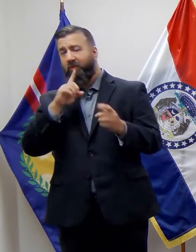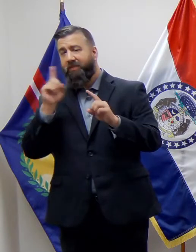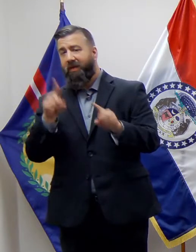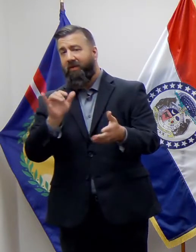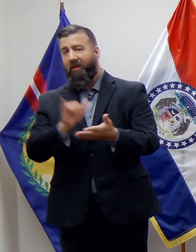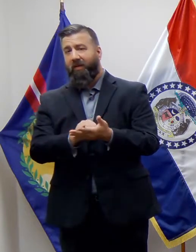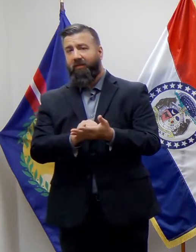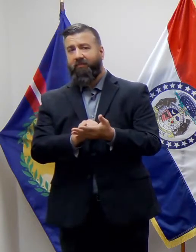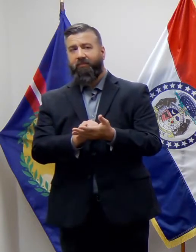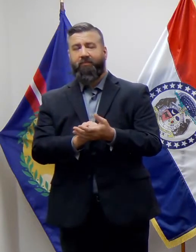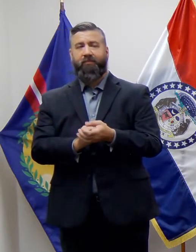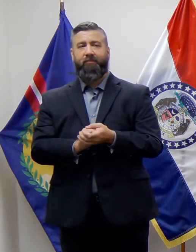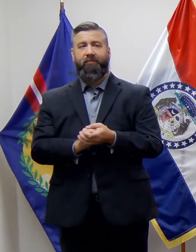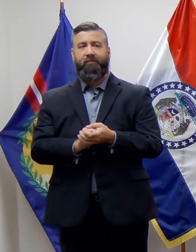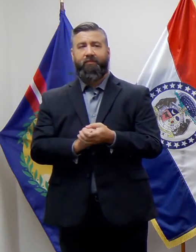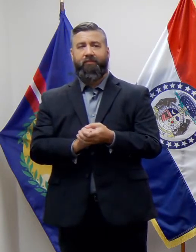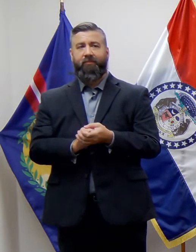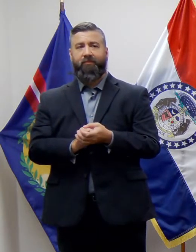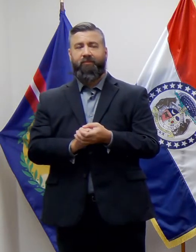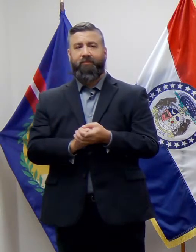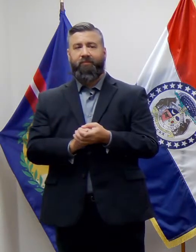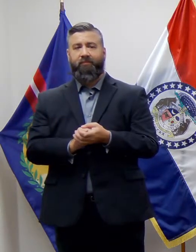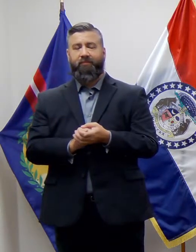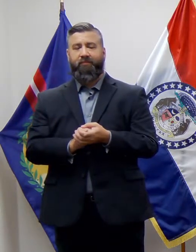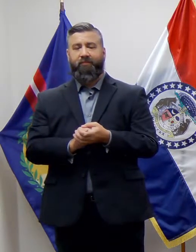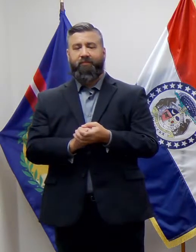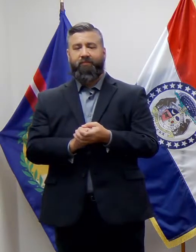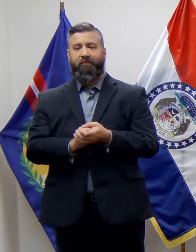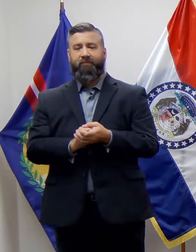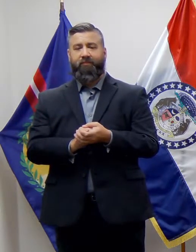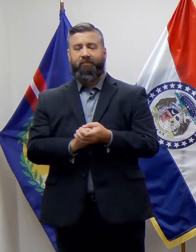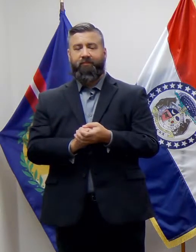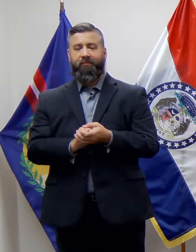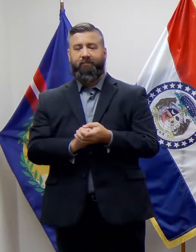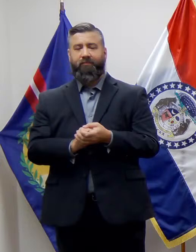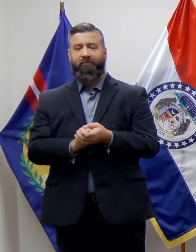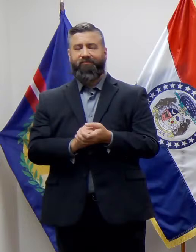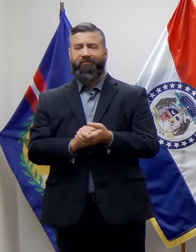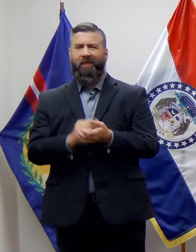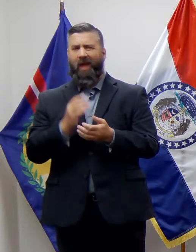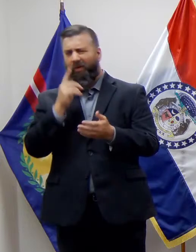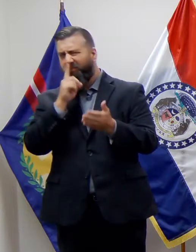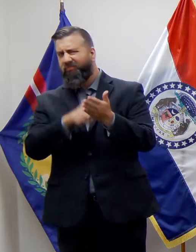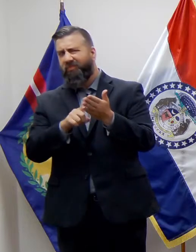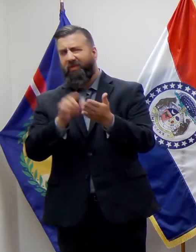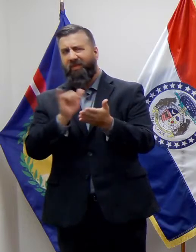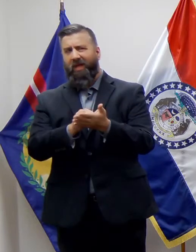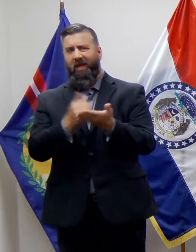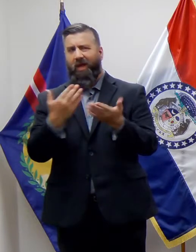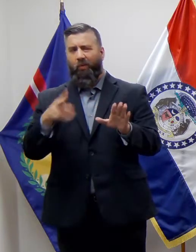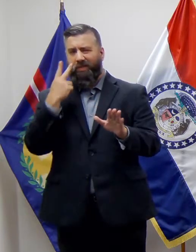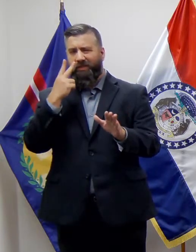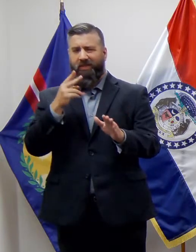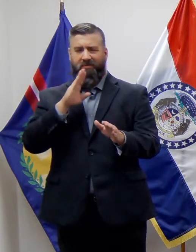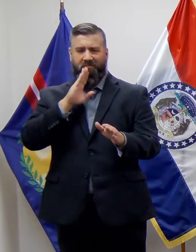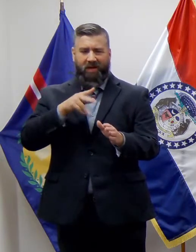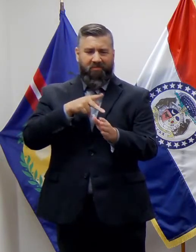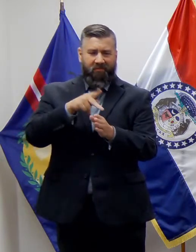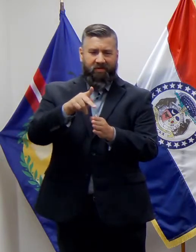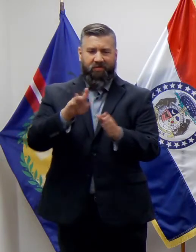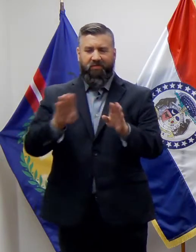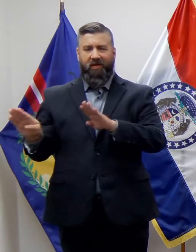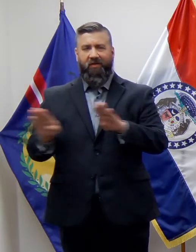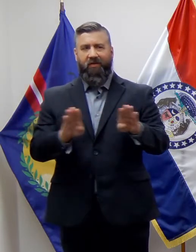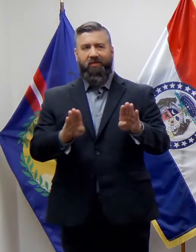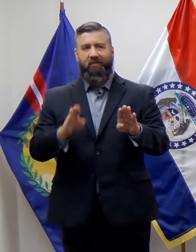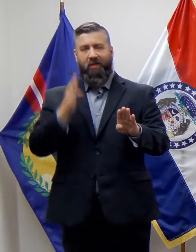claims? Yeah, we'll look into that. I mean, I wouldn't want to see any sort of unprofessional behavior by anybody on my staff. Emotions